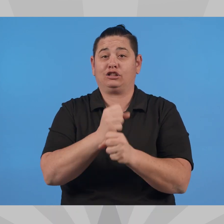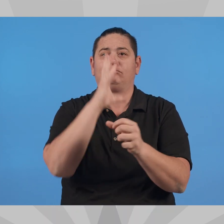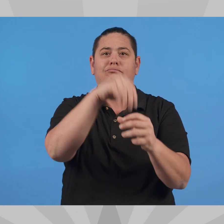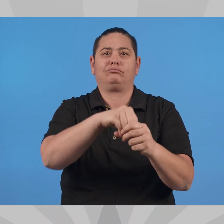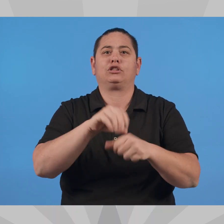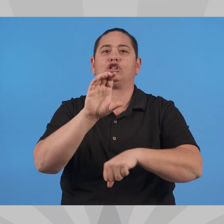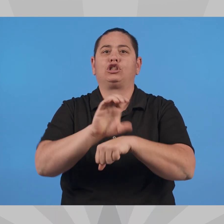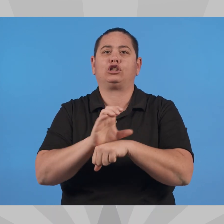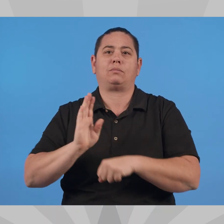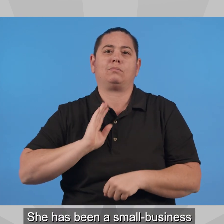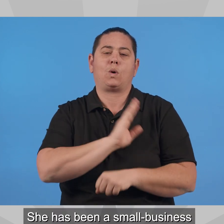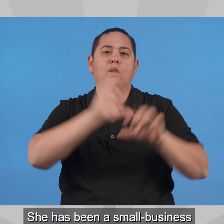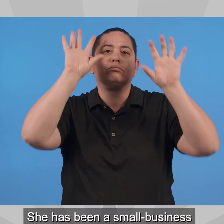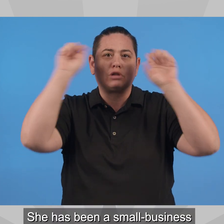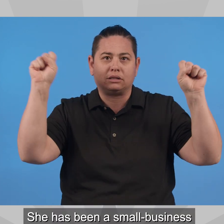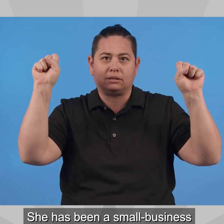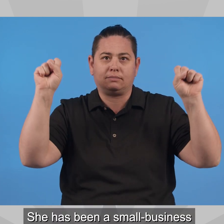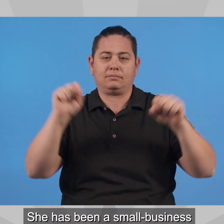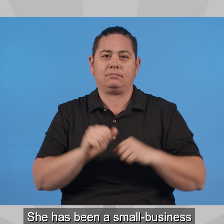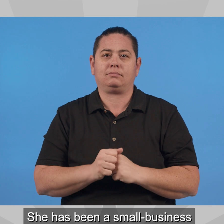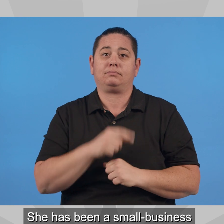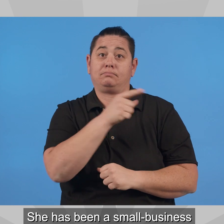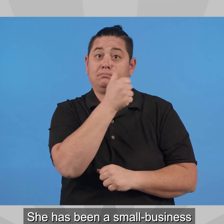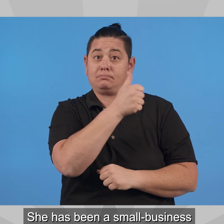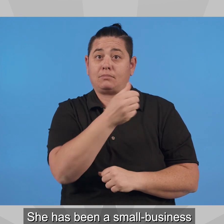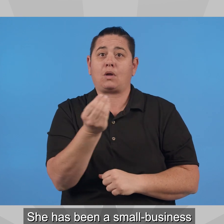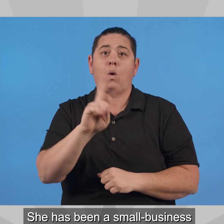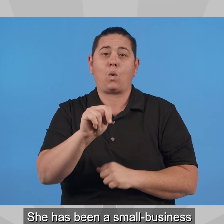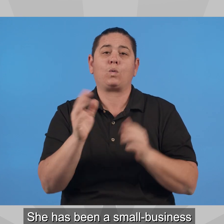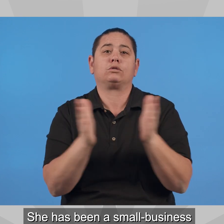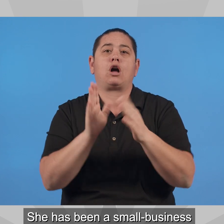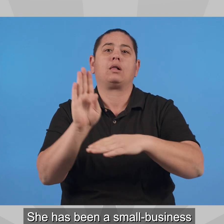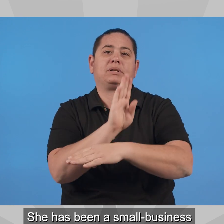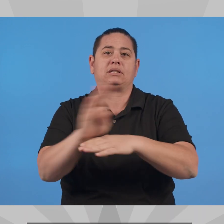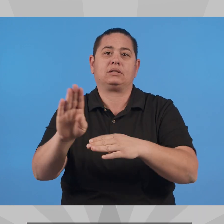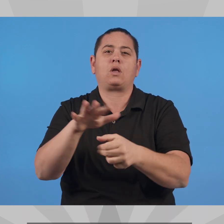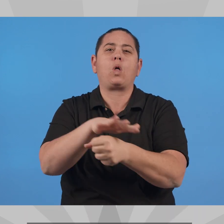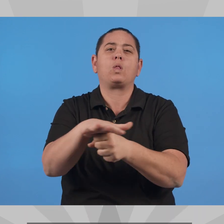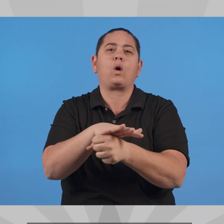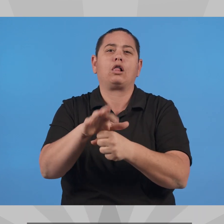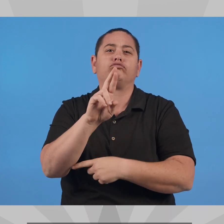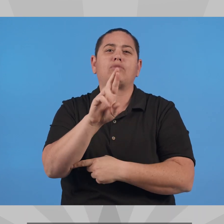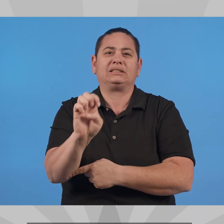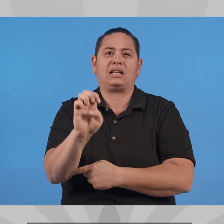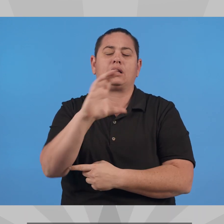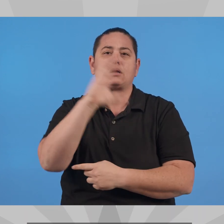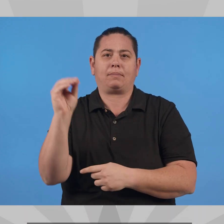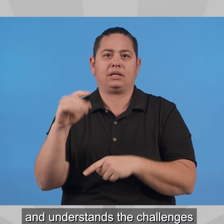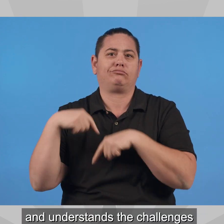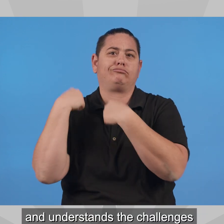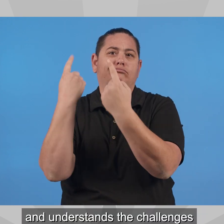years. She has been a small business owner for 27 years of a local real estate